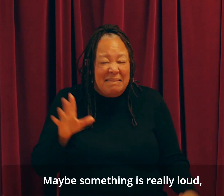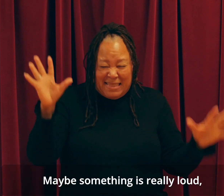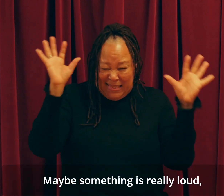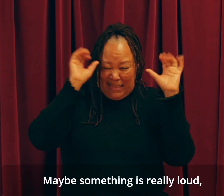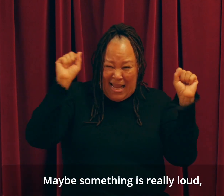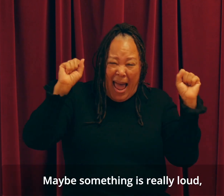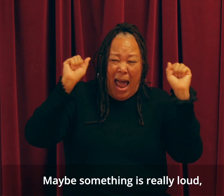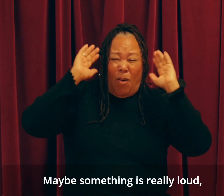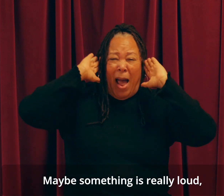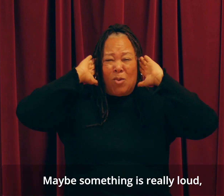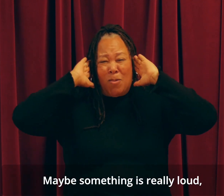Maybe something is really loud.